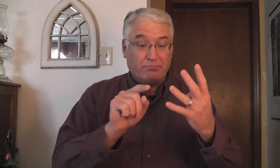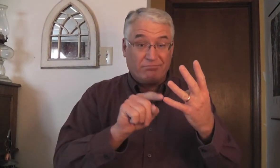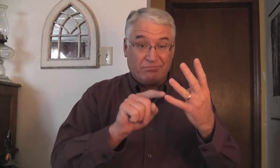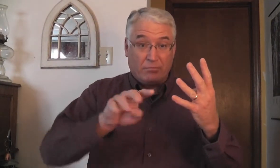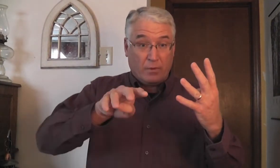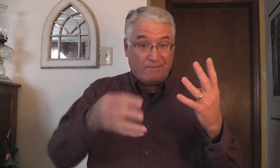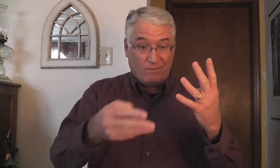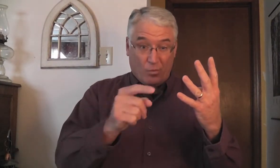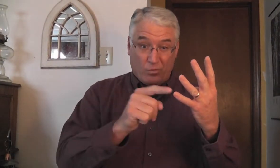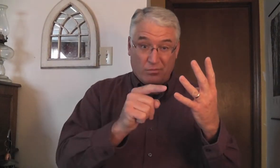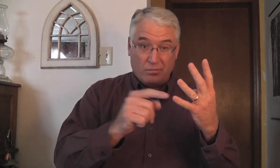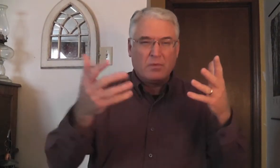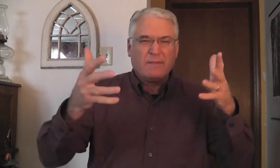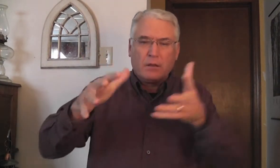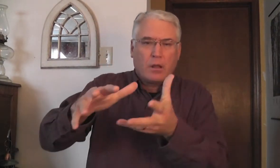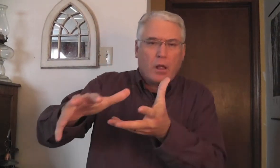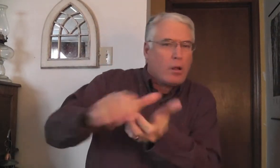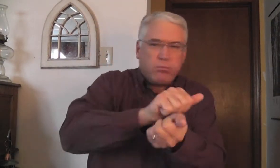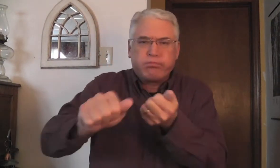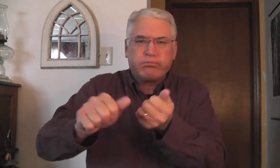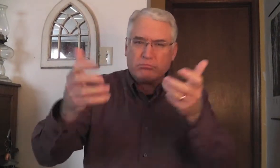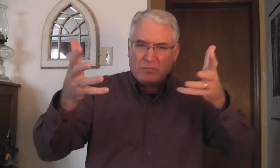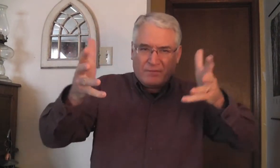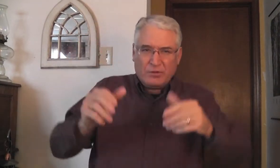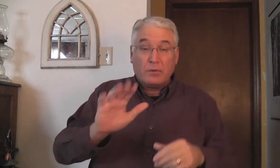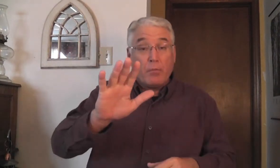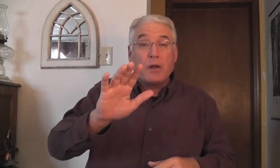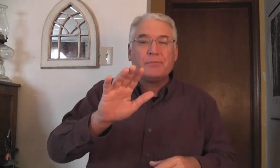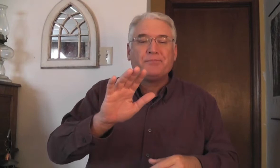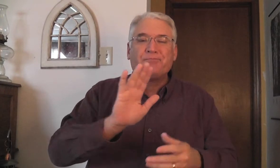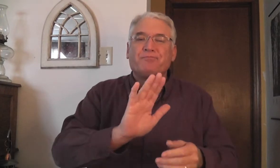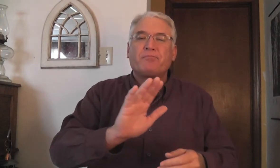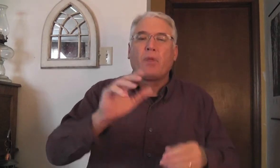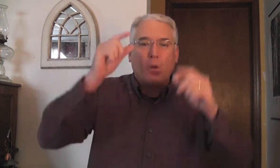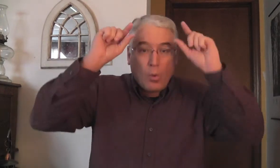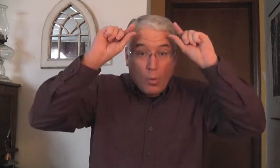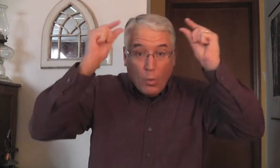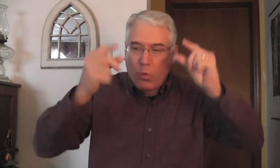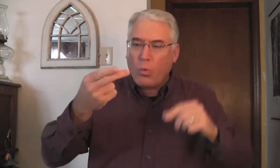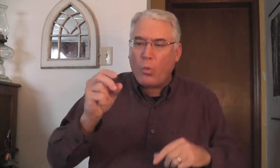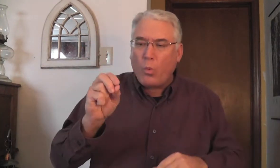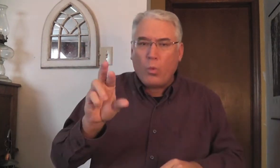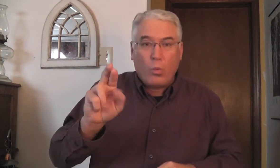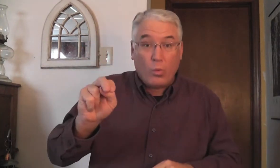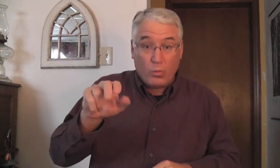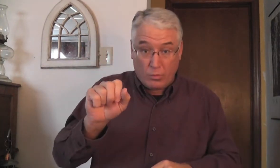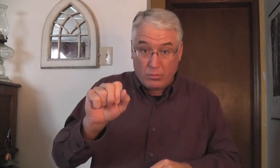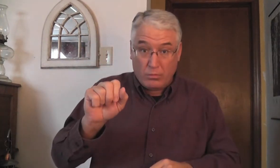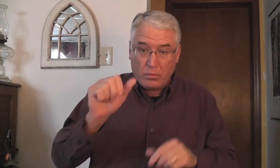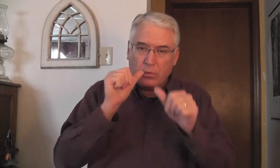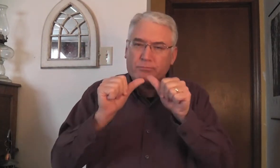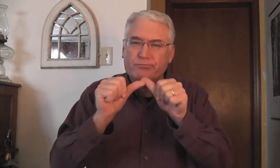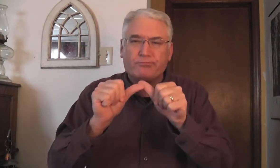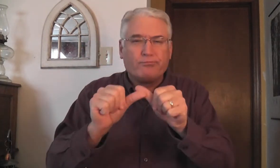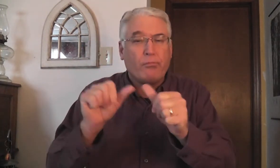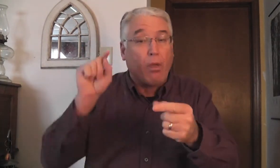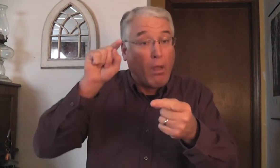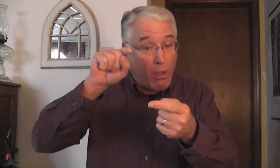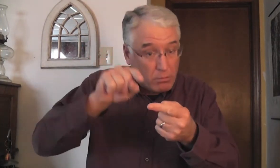it's talking about the first three. Now the fourth, it would be destroyed, yes, but its horns, they